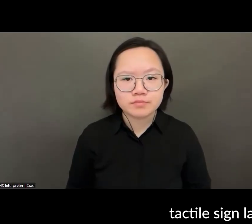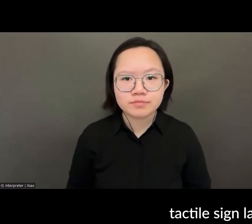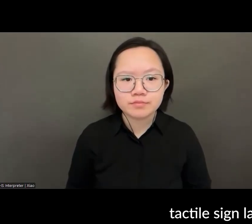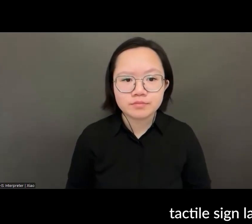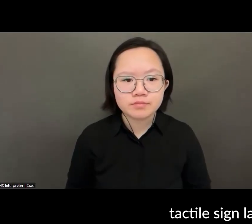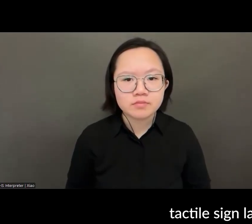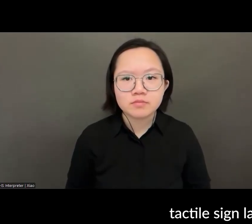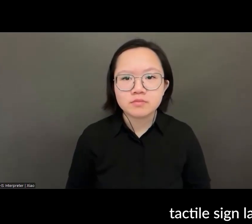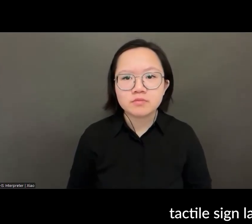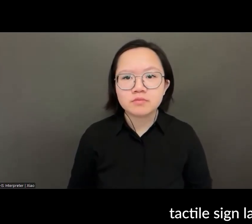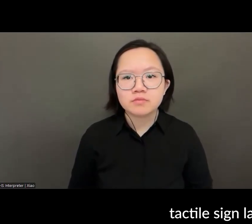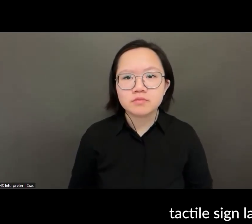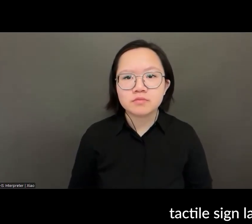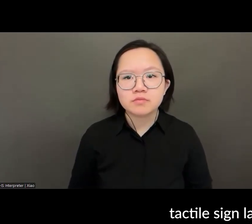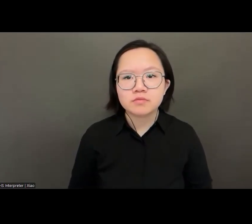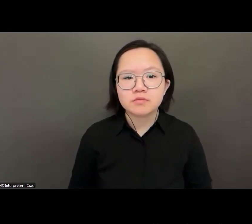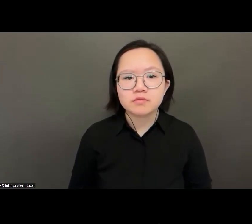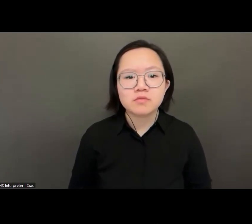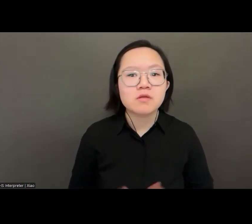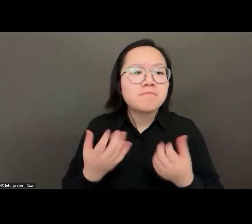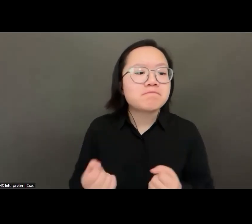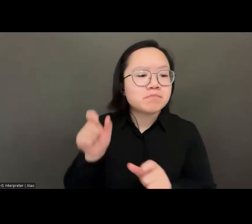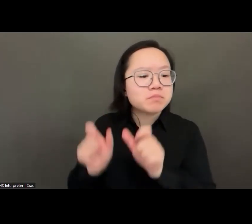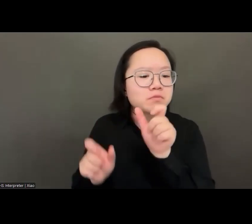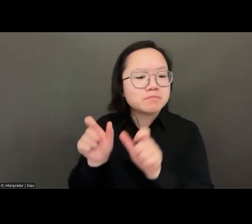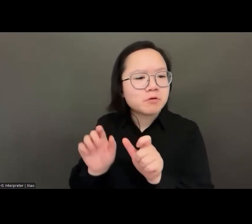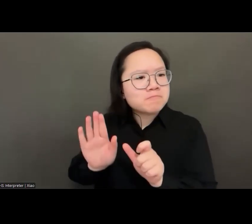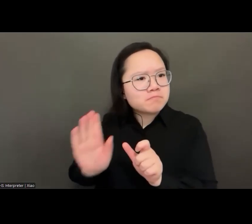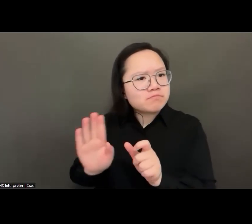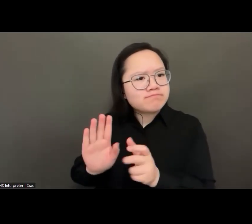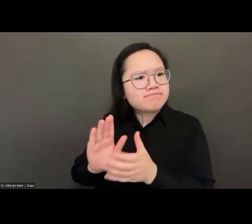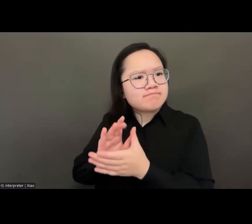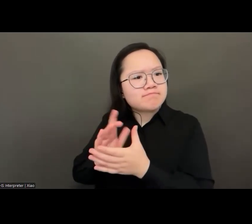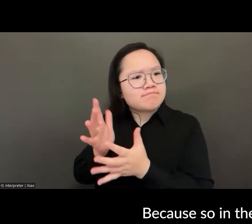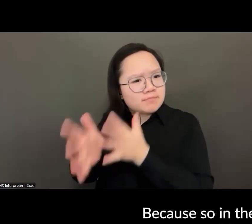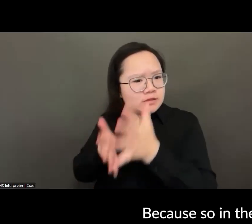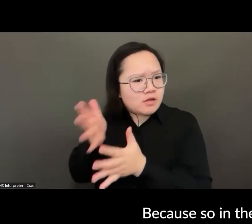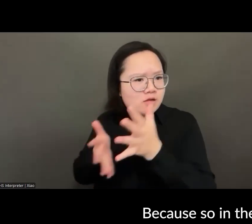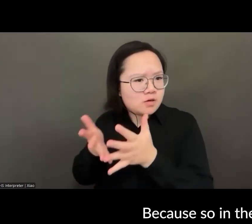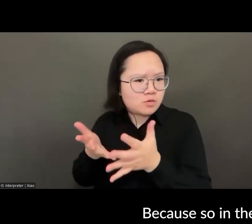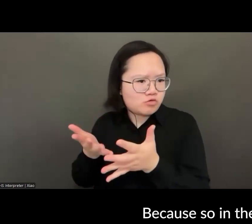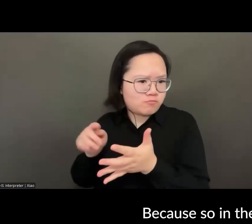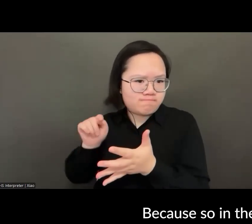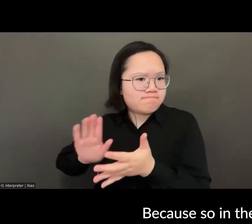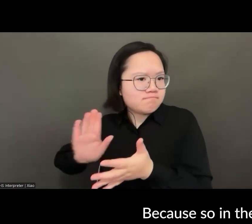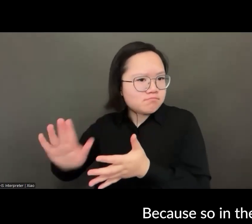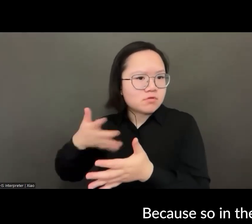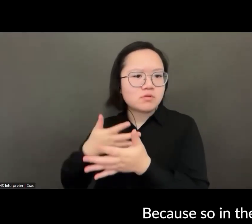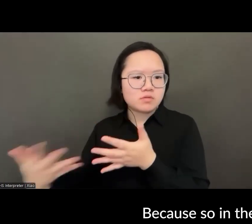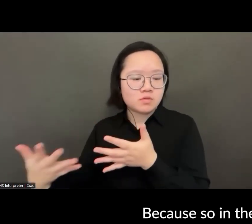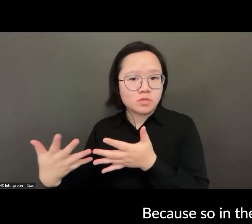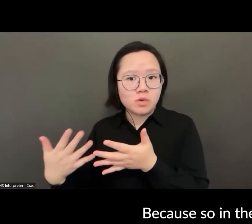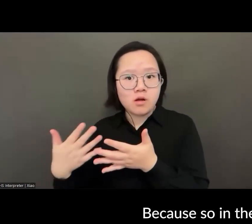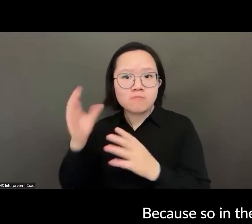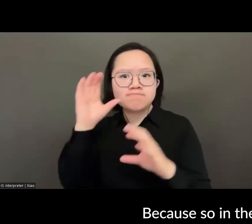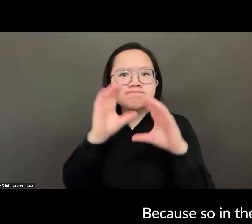language, trying to pursue higher education, but then the system was not prepared. Why? Because in the system,